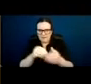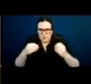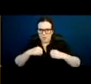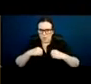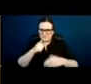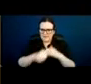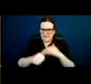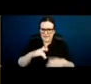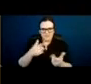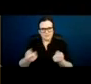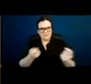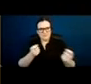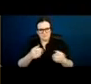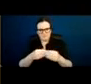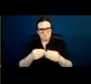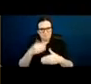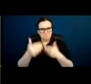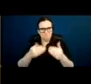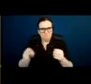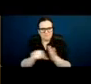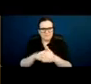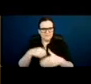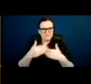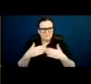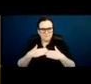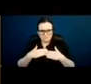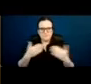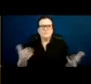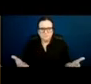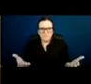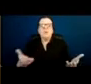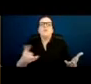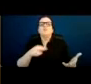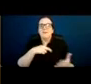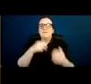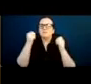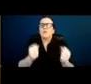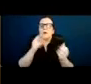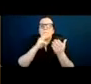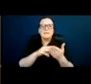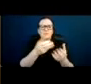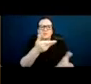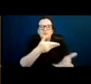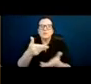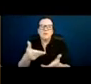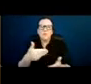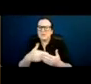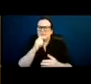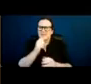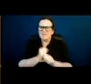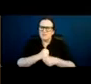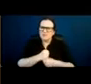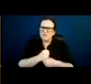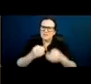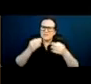As you might imagine, the strong message from participants in all of the consultations was one of frustration with the delays in making the